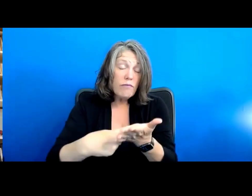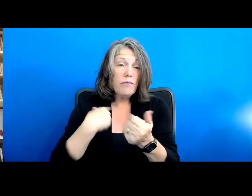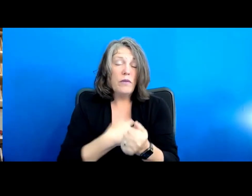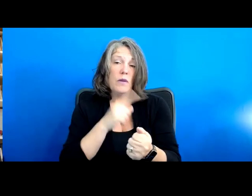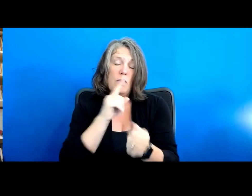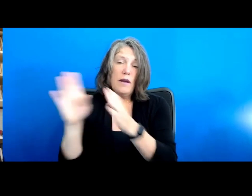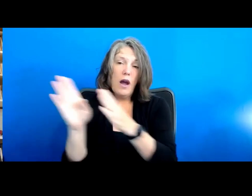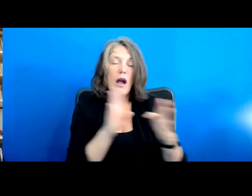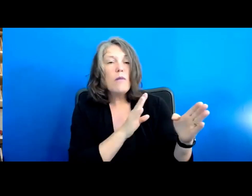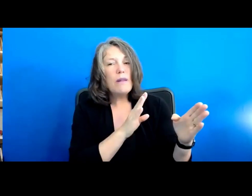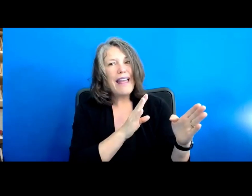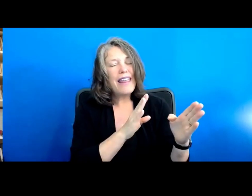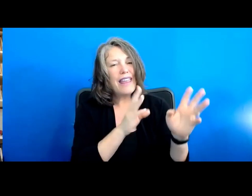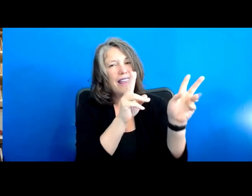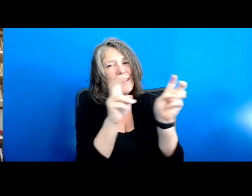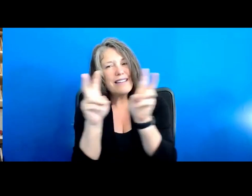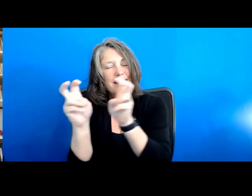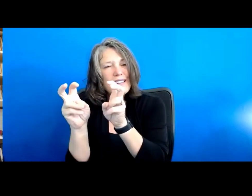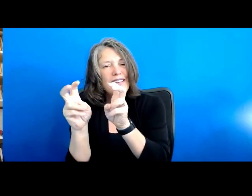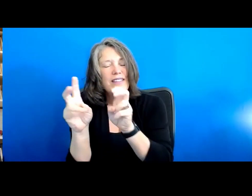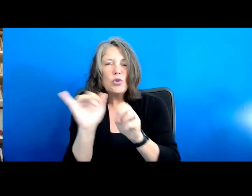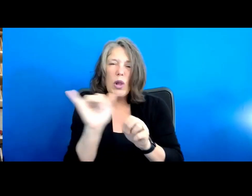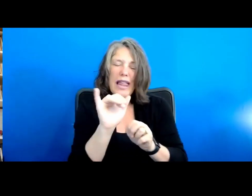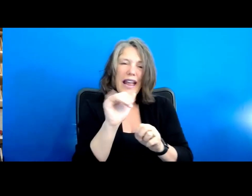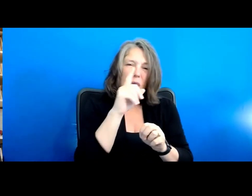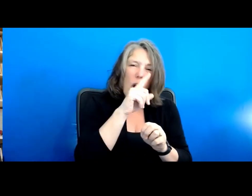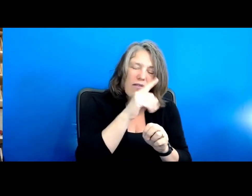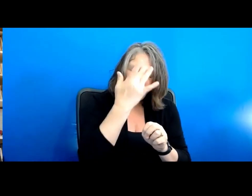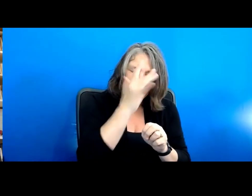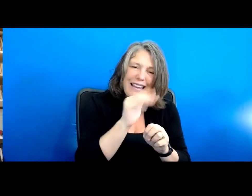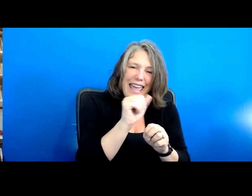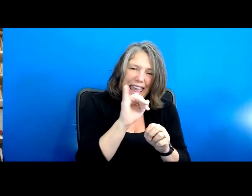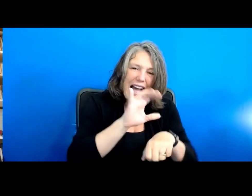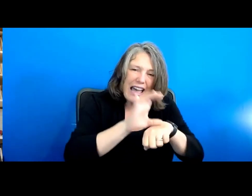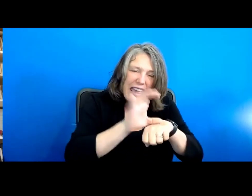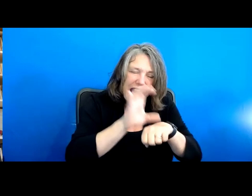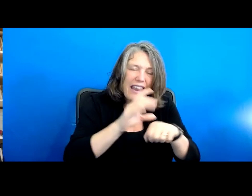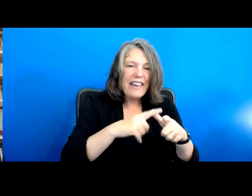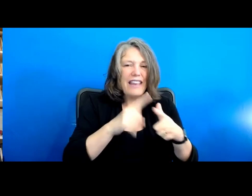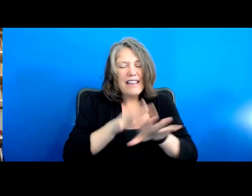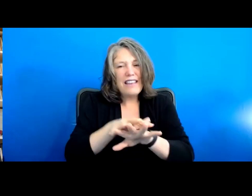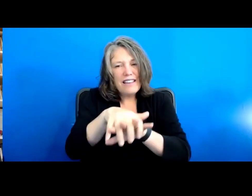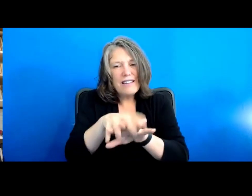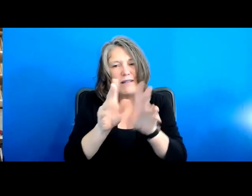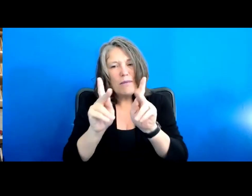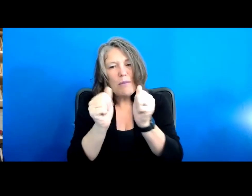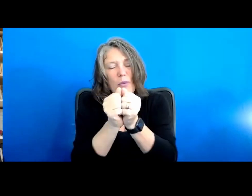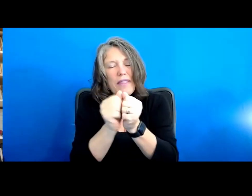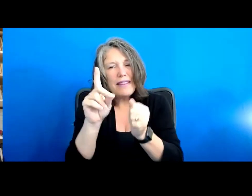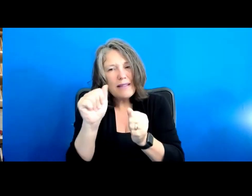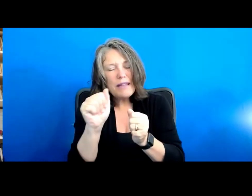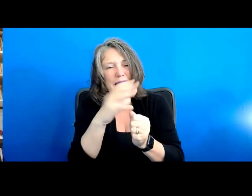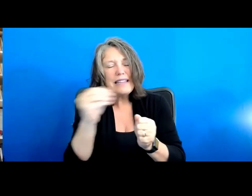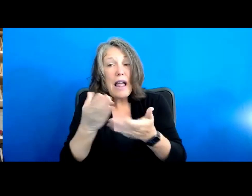on topical issues like artificial intelligence, Indigenous persons with disabilities, and the right